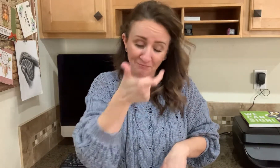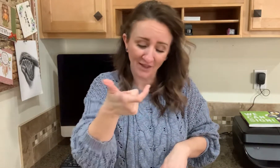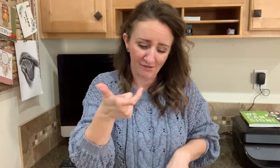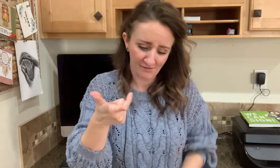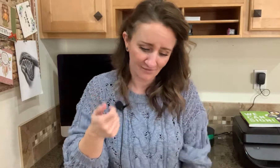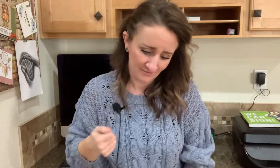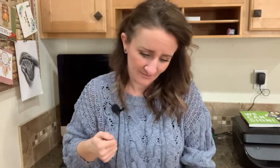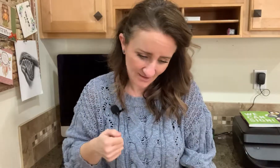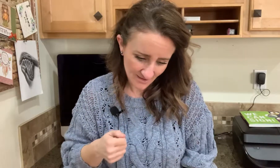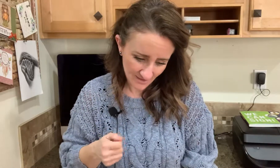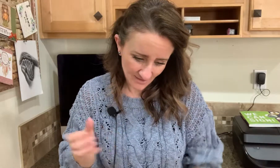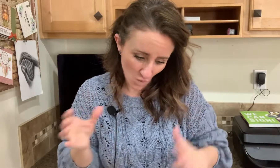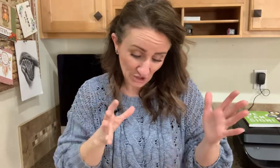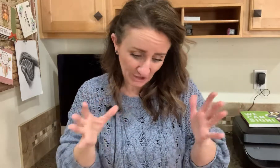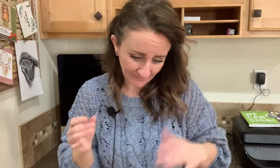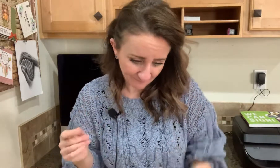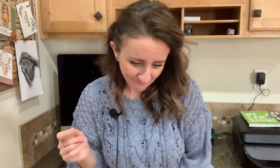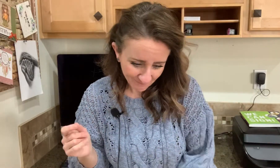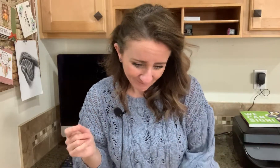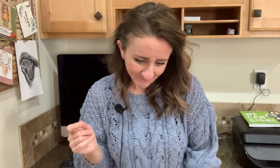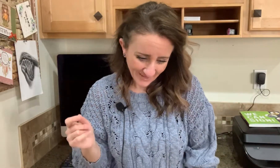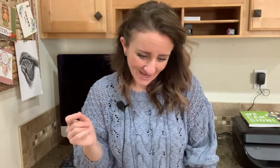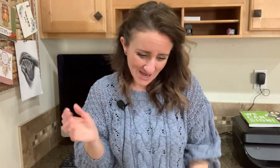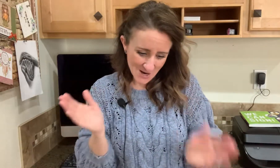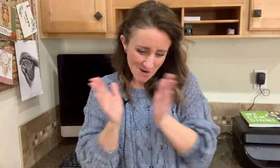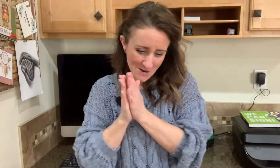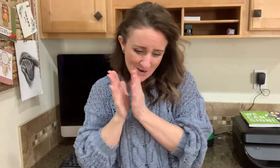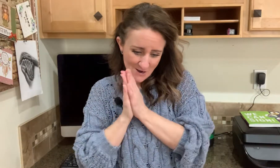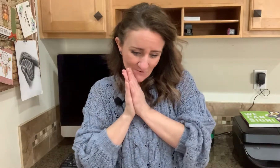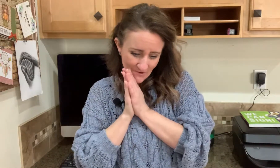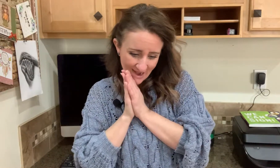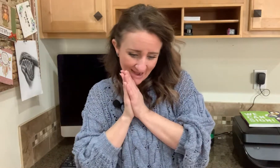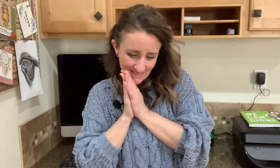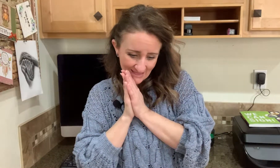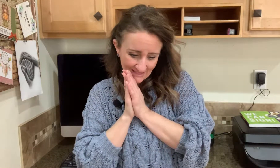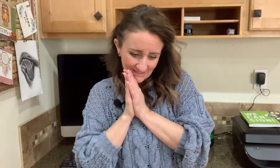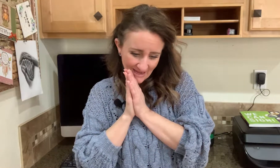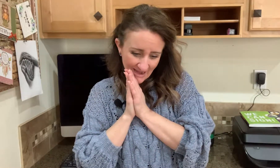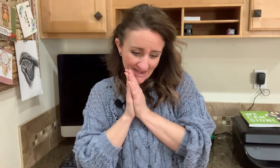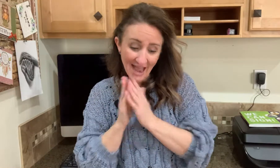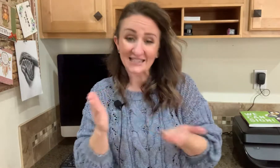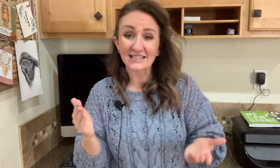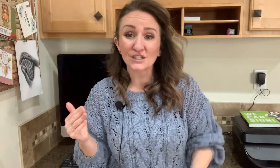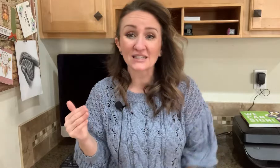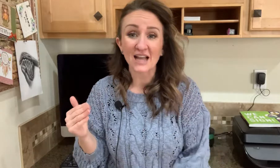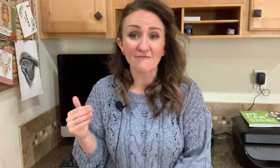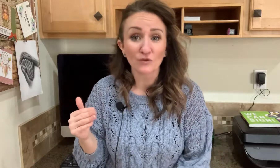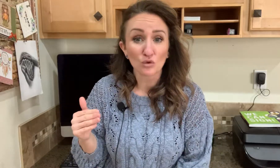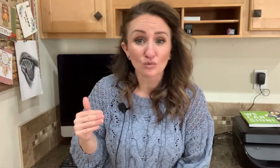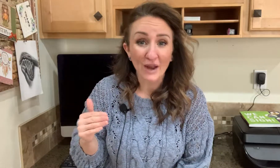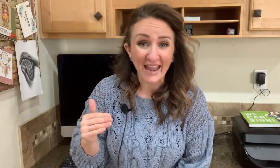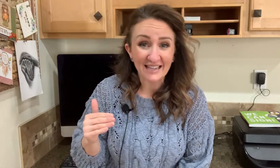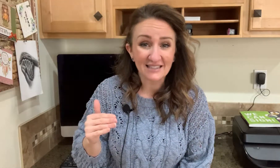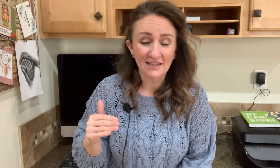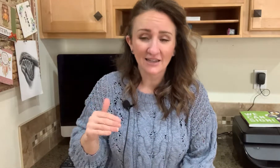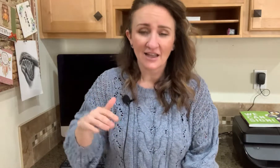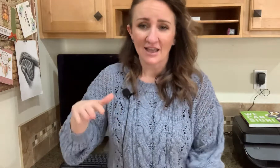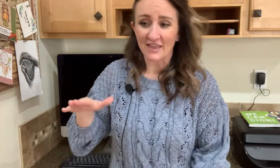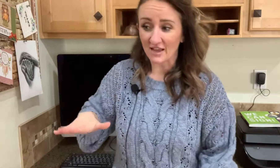as watching. All right, let's see. Next is the sign for raised. Think of a